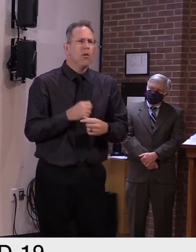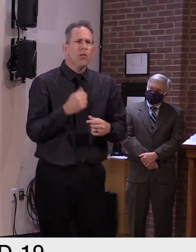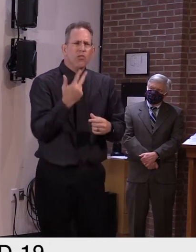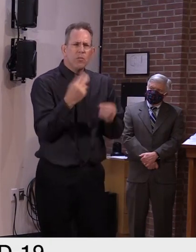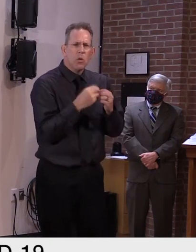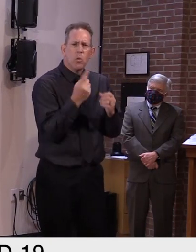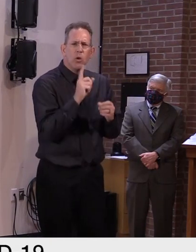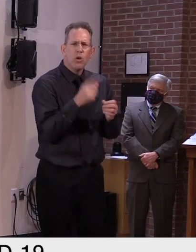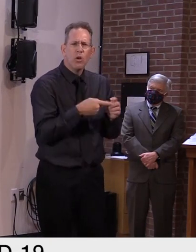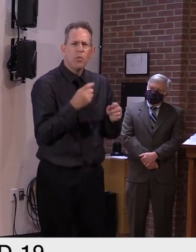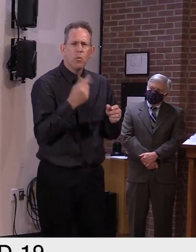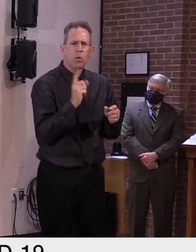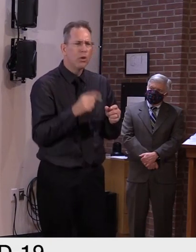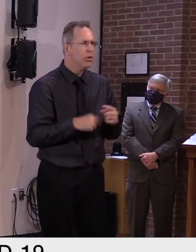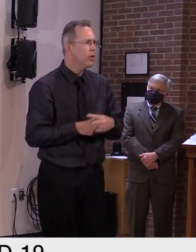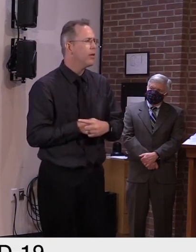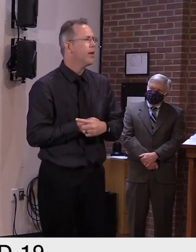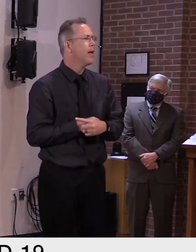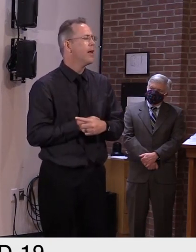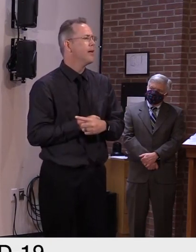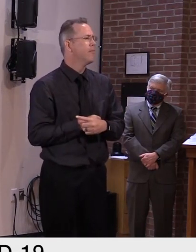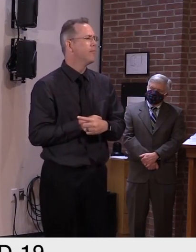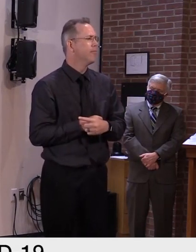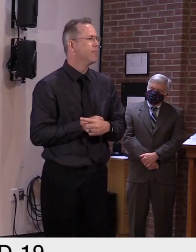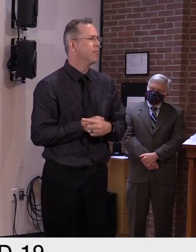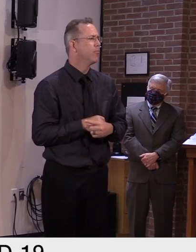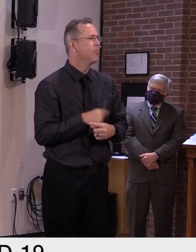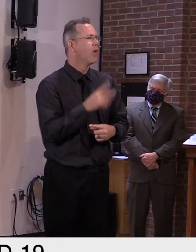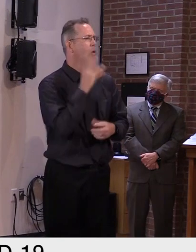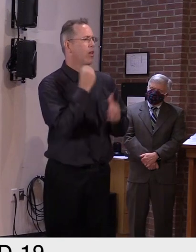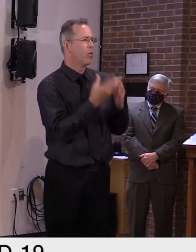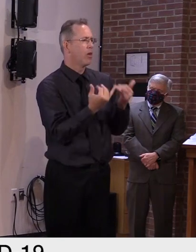confirmed cases? We can get back to you with the location of those.